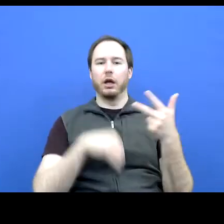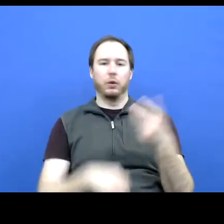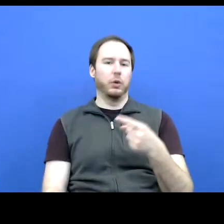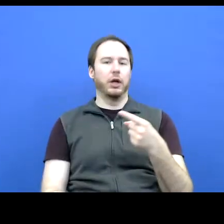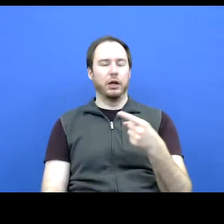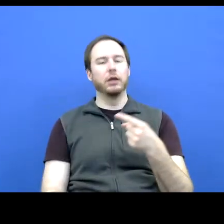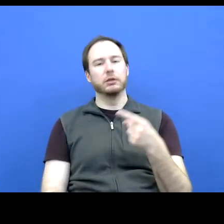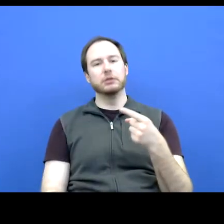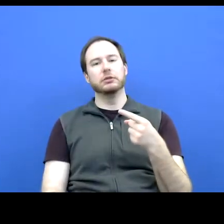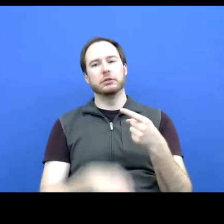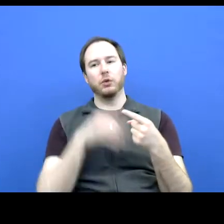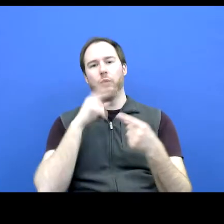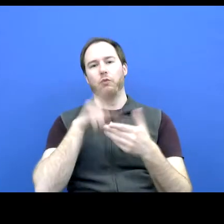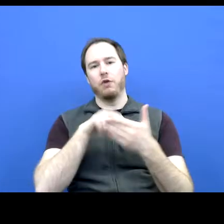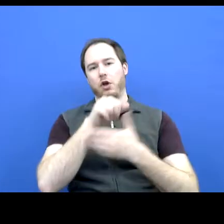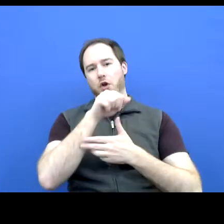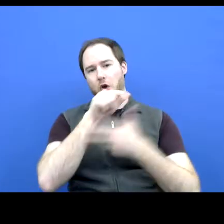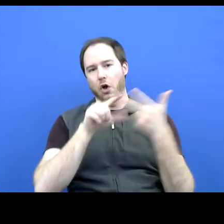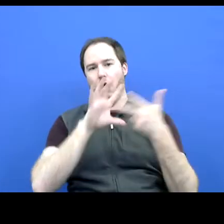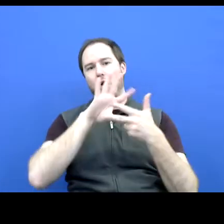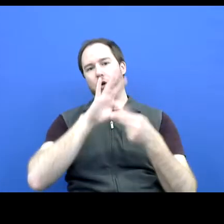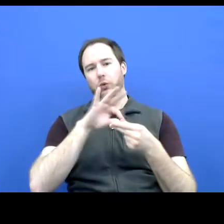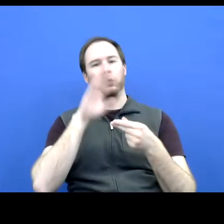all three special use permits.